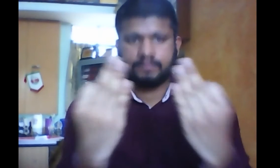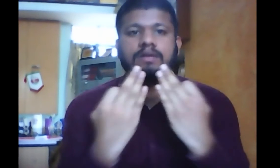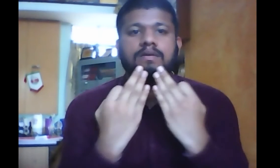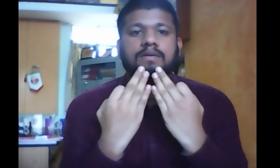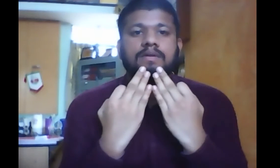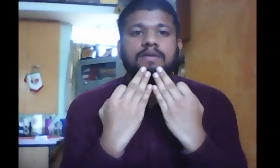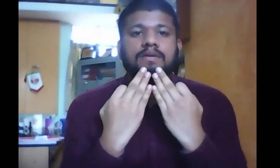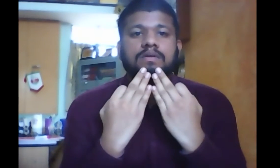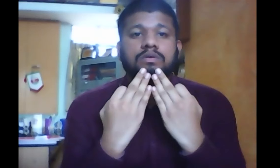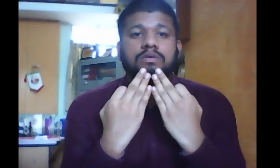This is school.